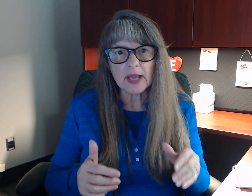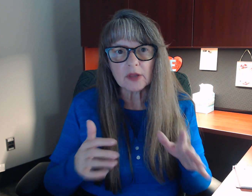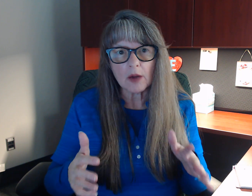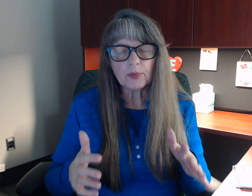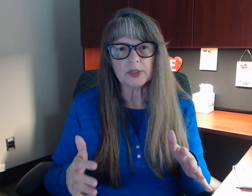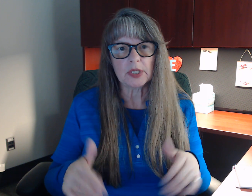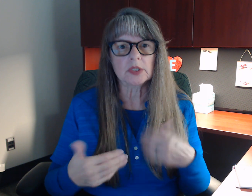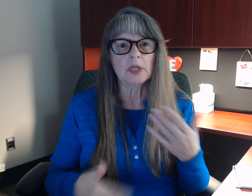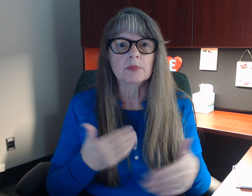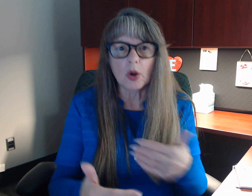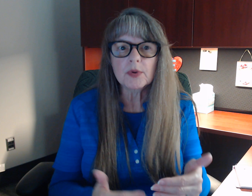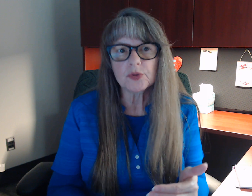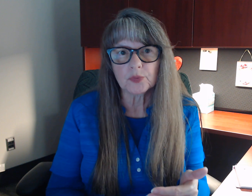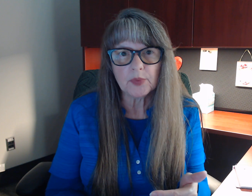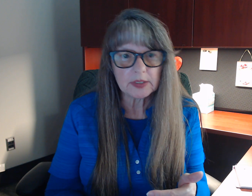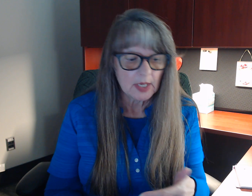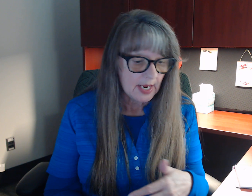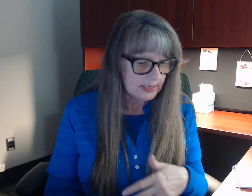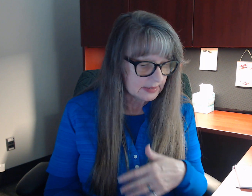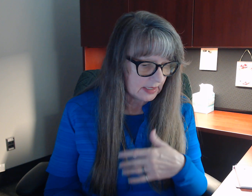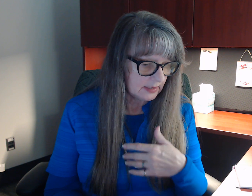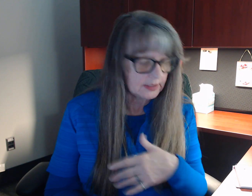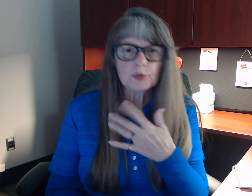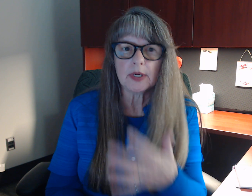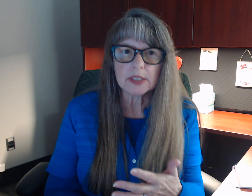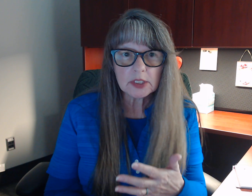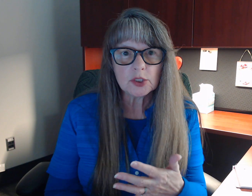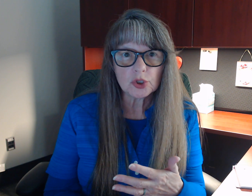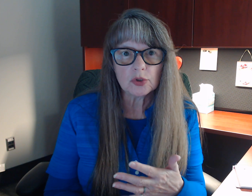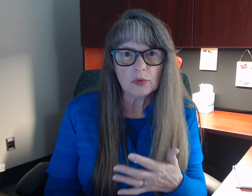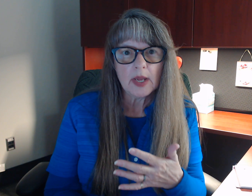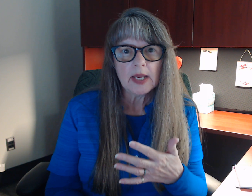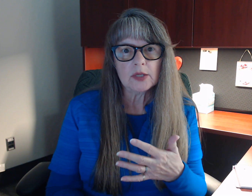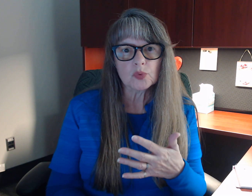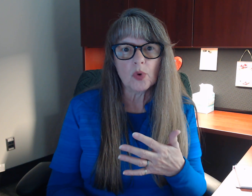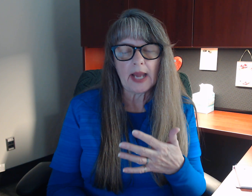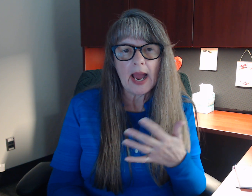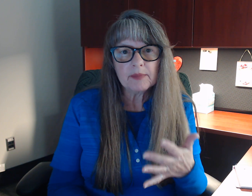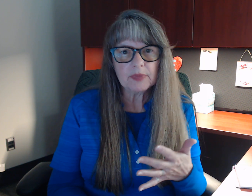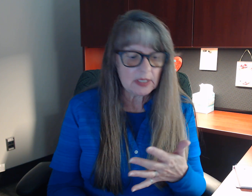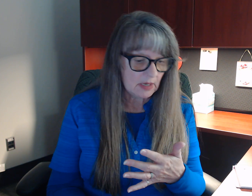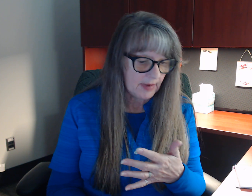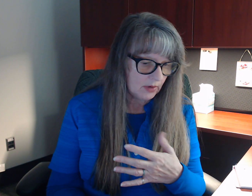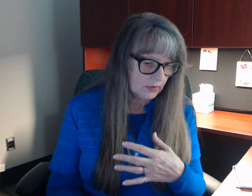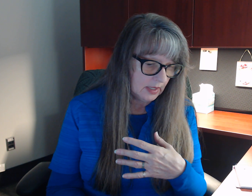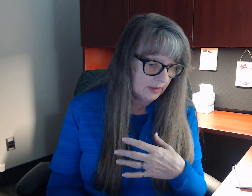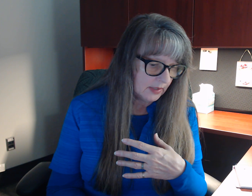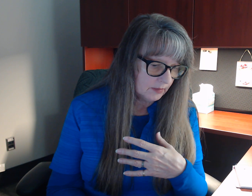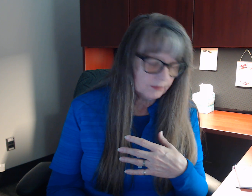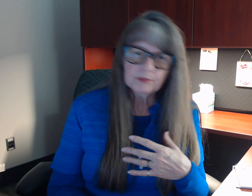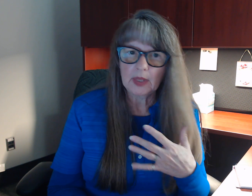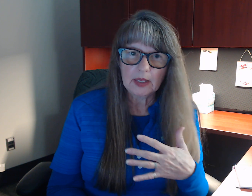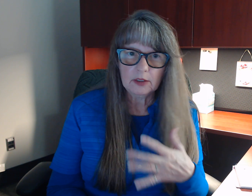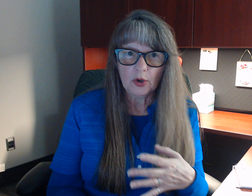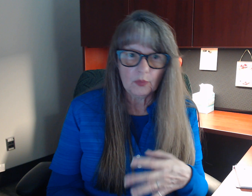thought process as I'm going through it, as I'm trying to teach you, is what I'm thinking about when